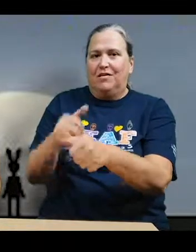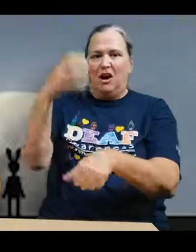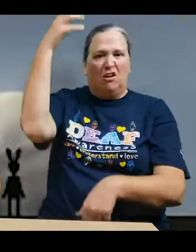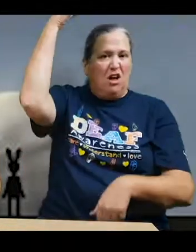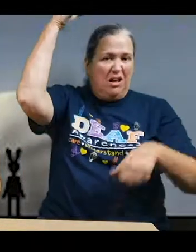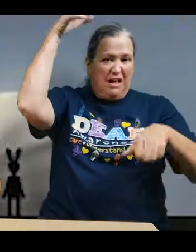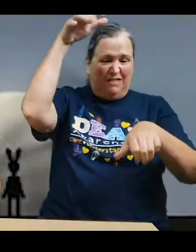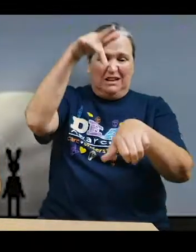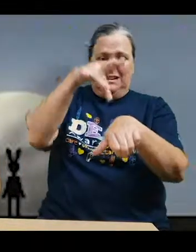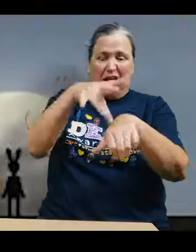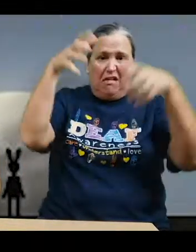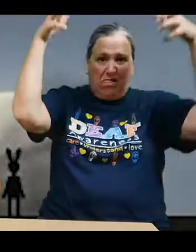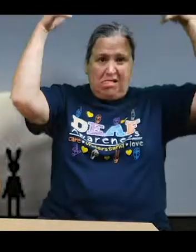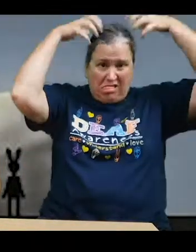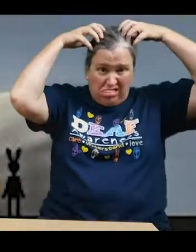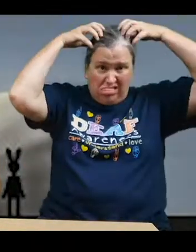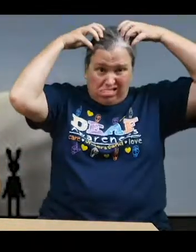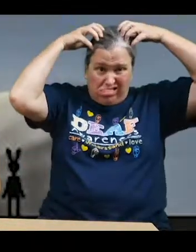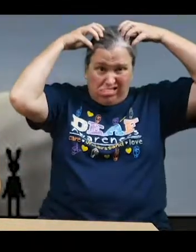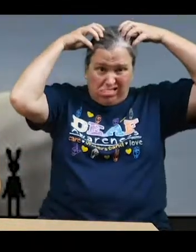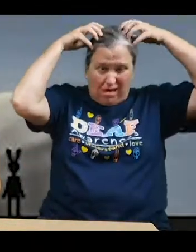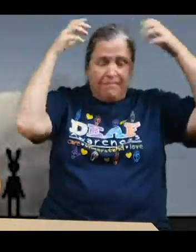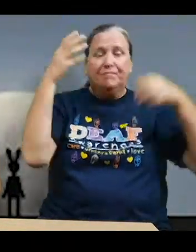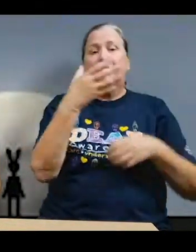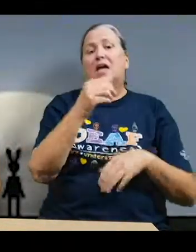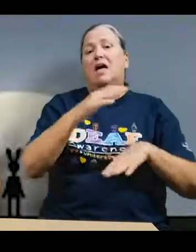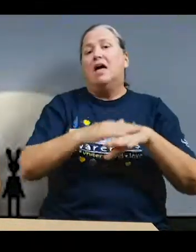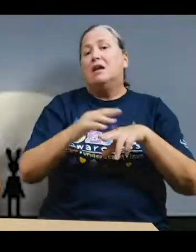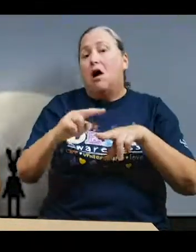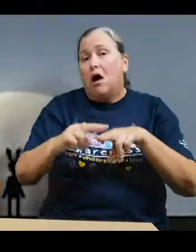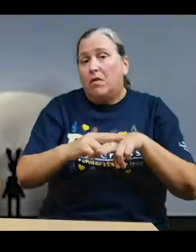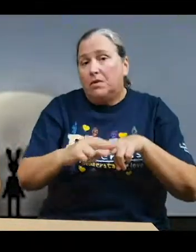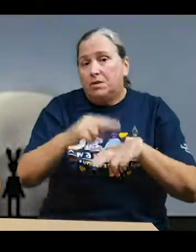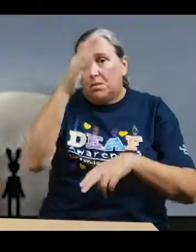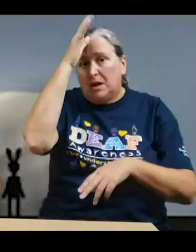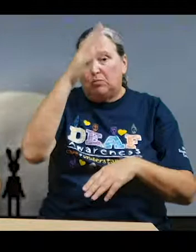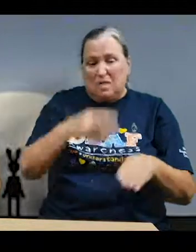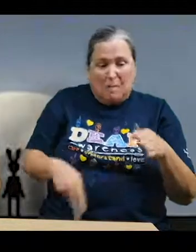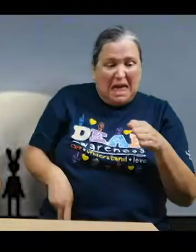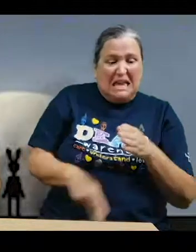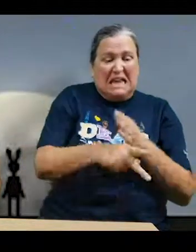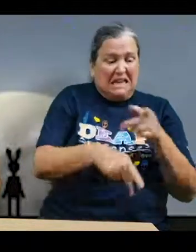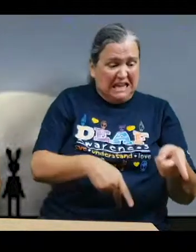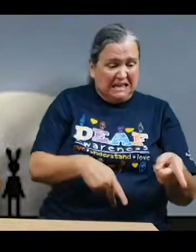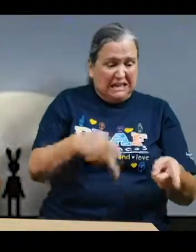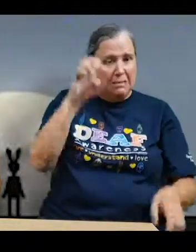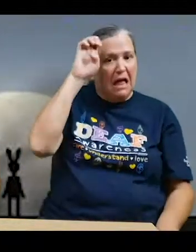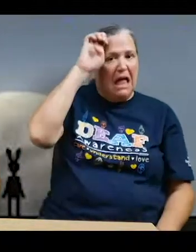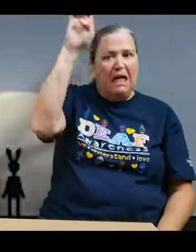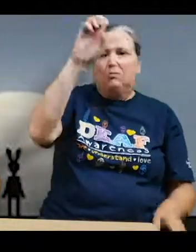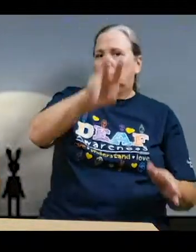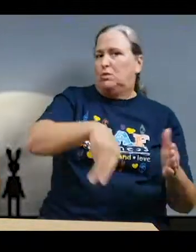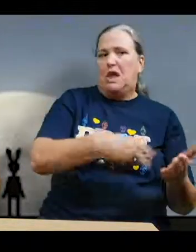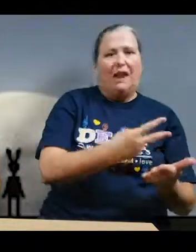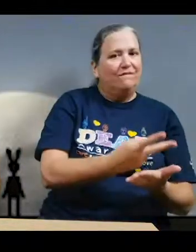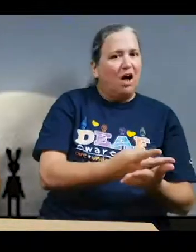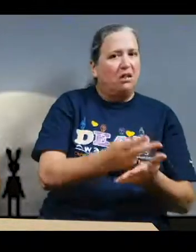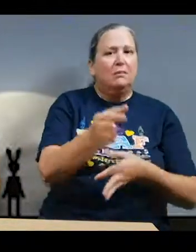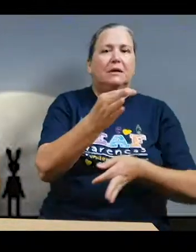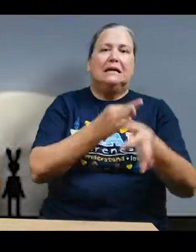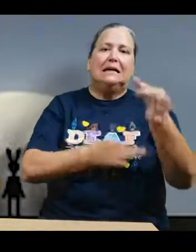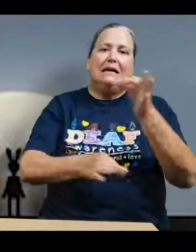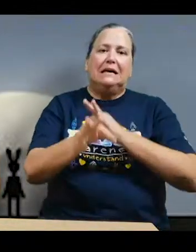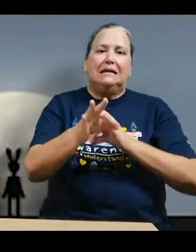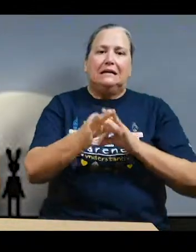claws. And on the train, when the man kicked him, Edward would not have fallen to the ground. Instead, he would